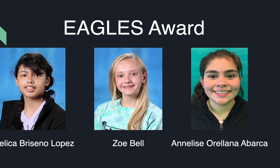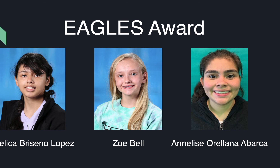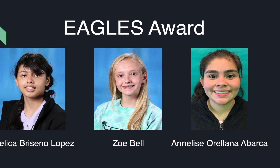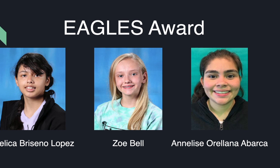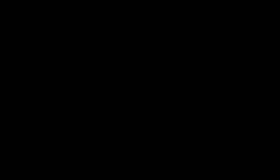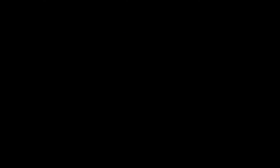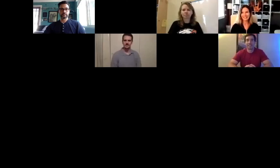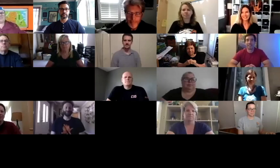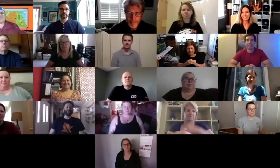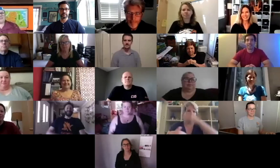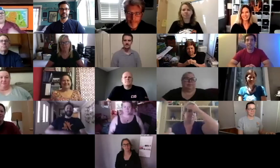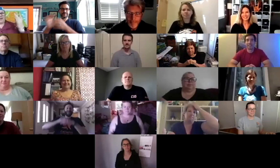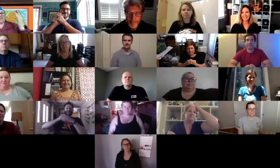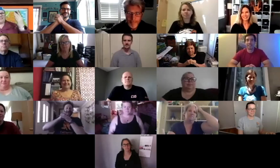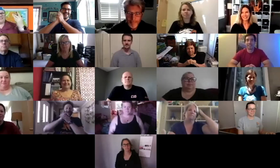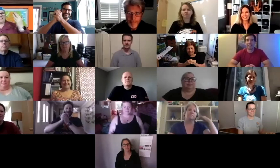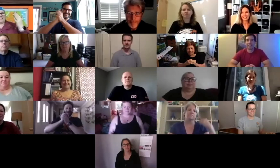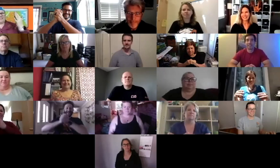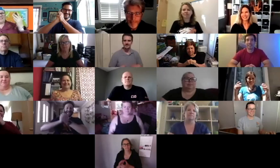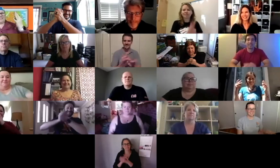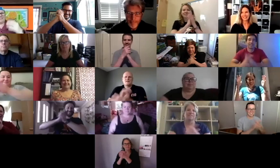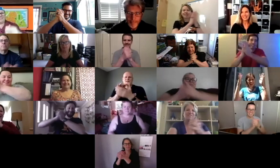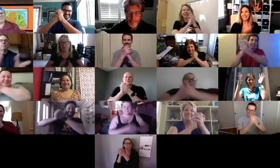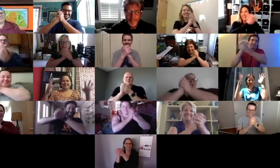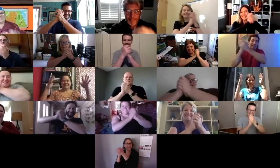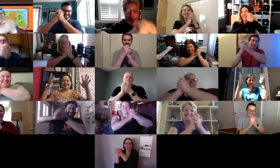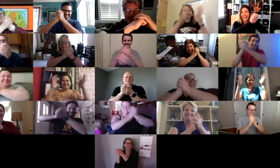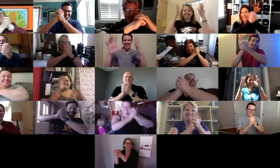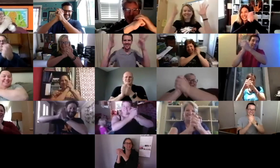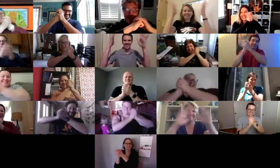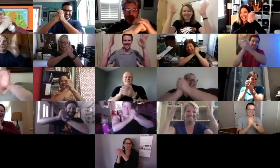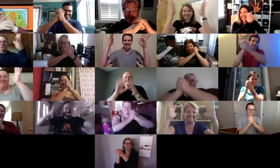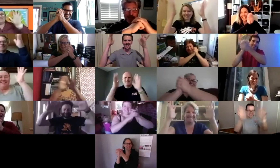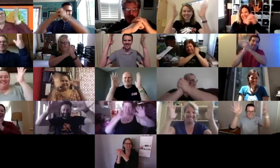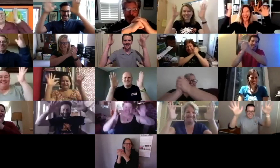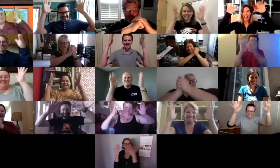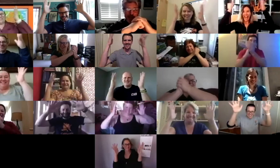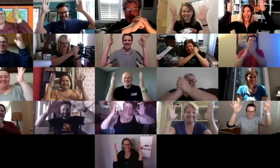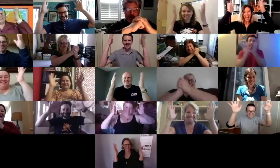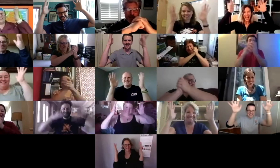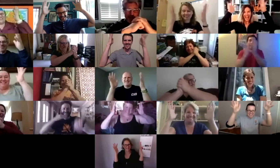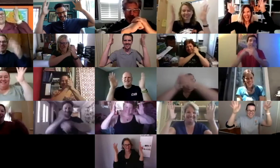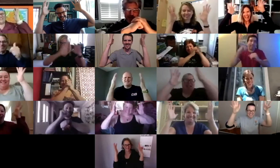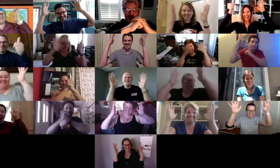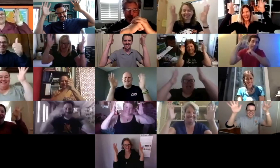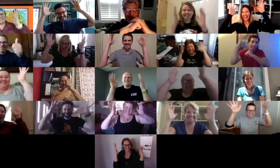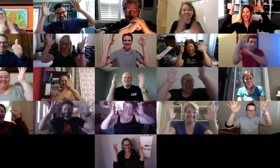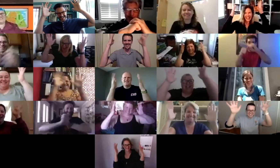Congratulations!